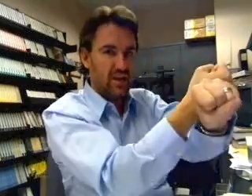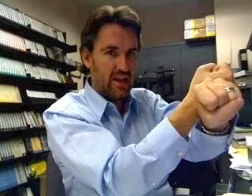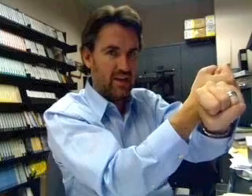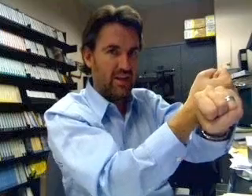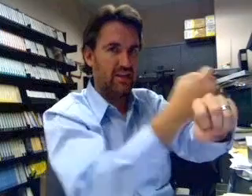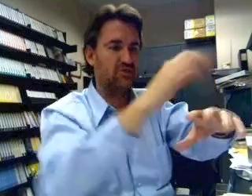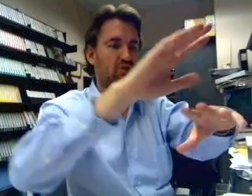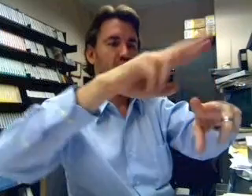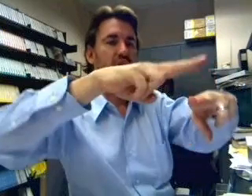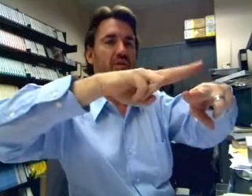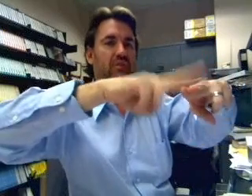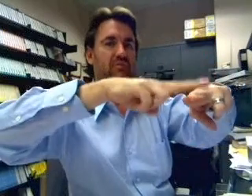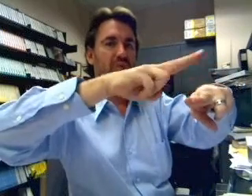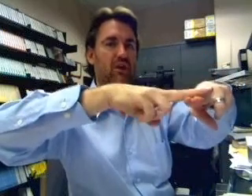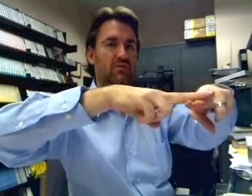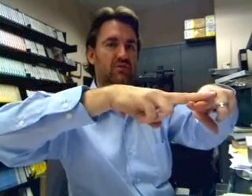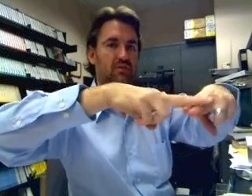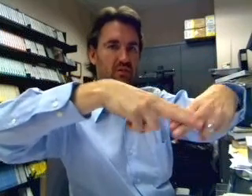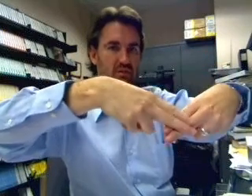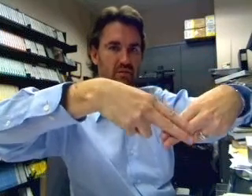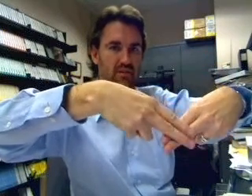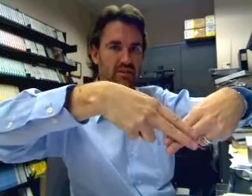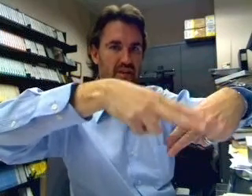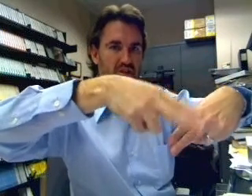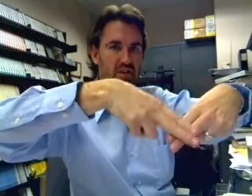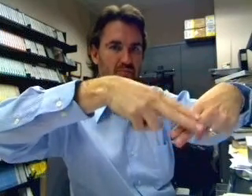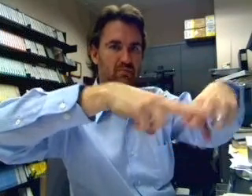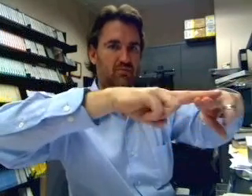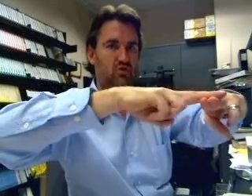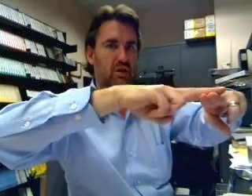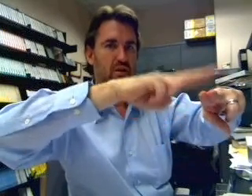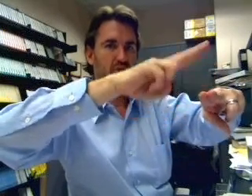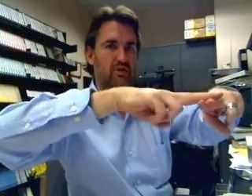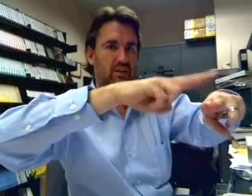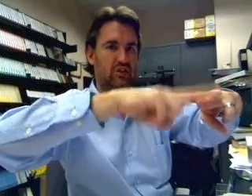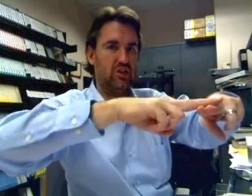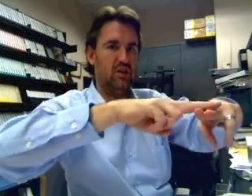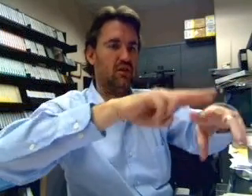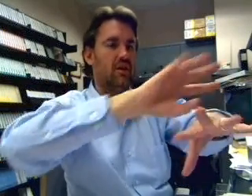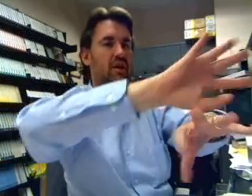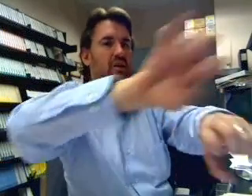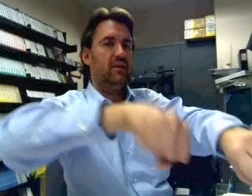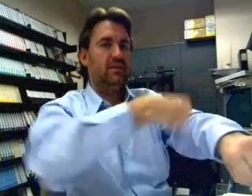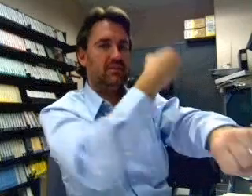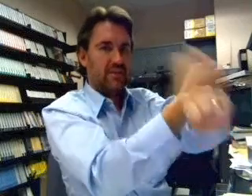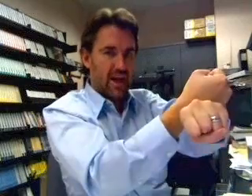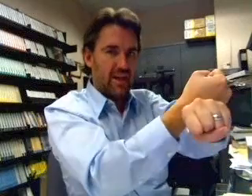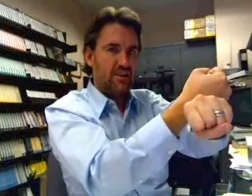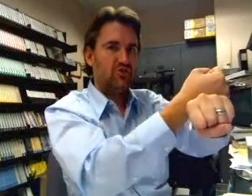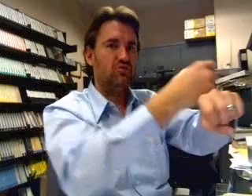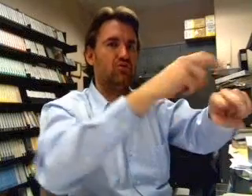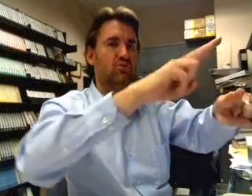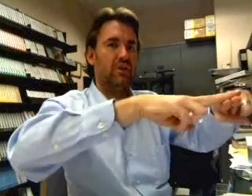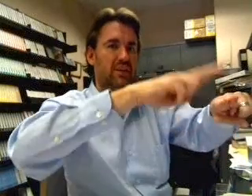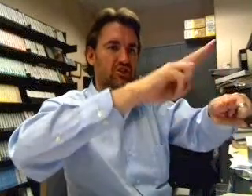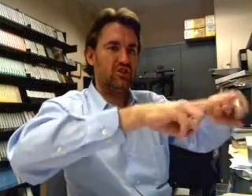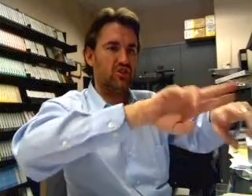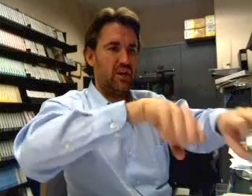tie it again. So this bounce, this hand shape straight up looks like a chair. Tied you to the kitchen